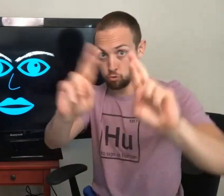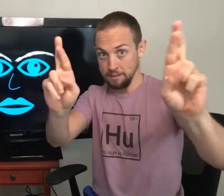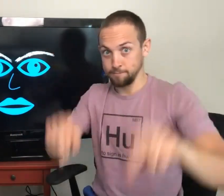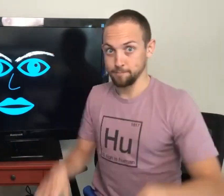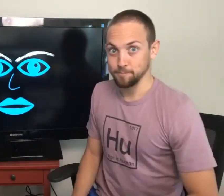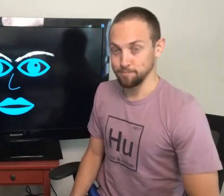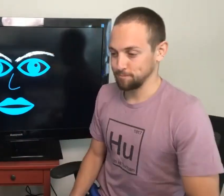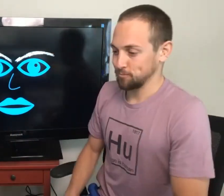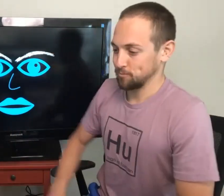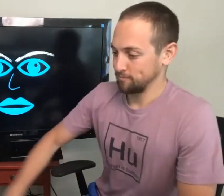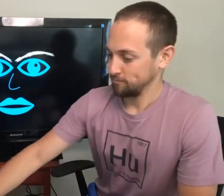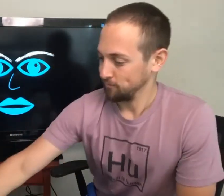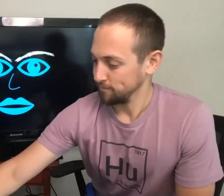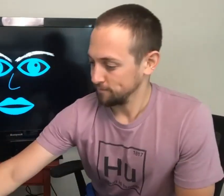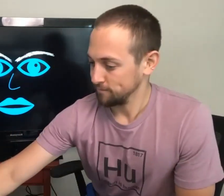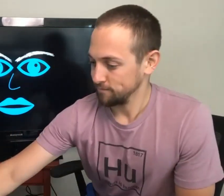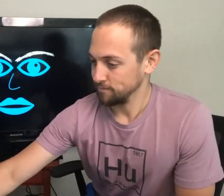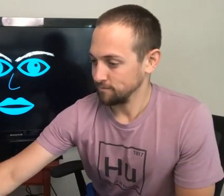Let's go through these together. You ready?